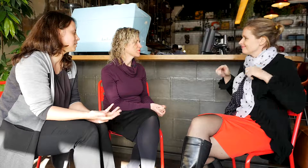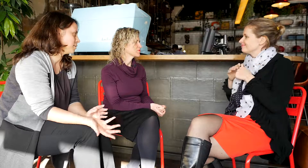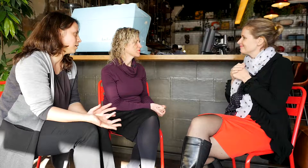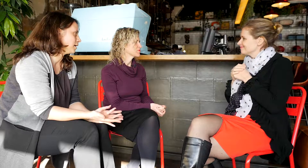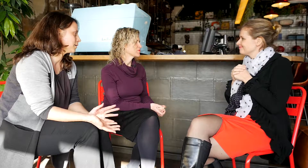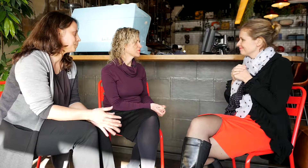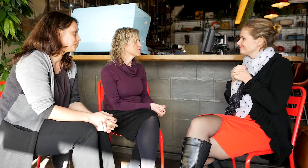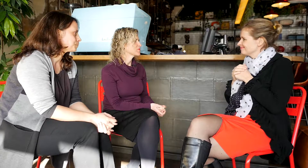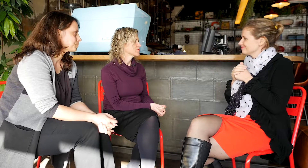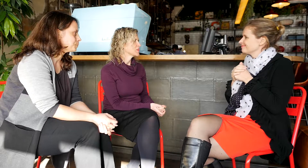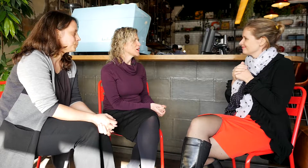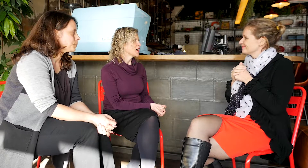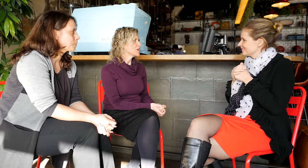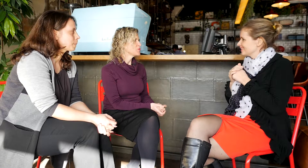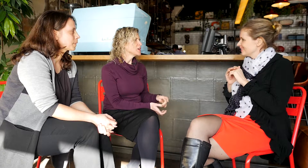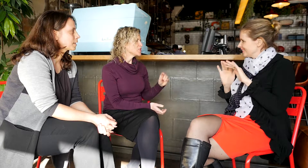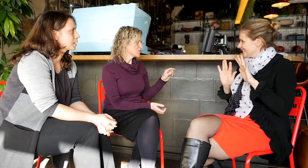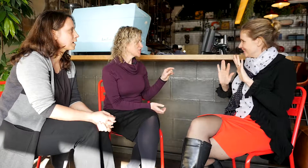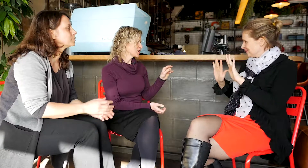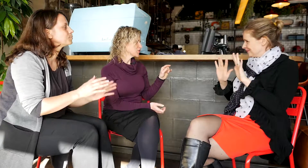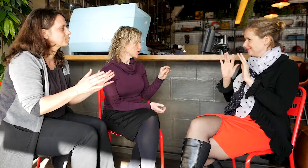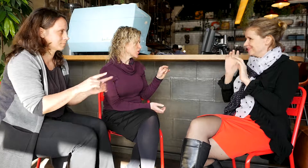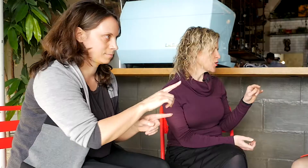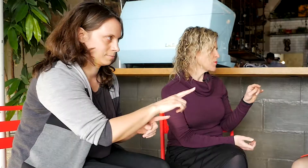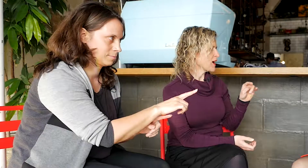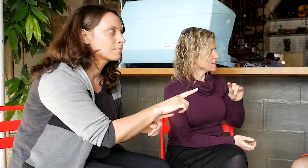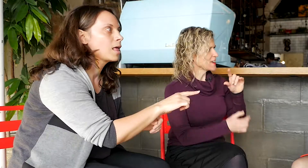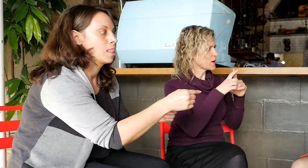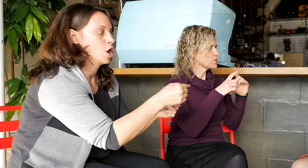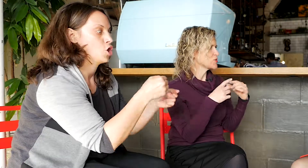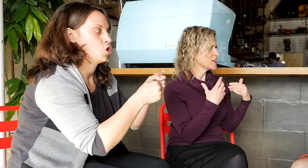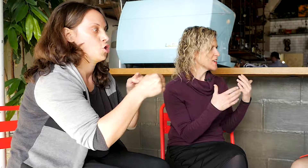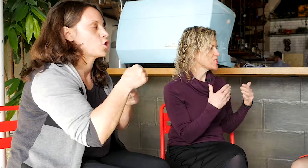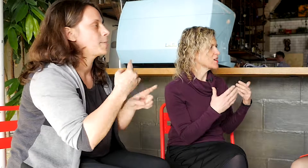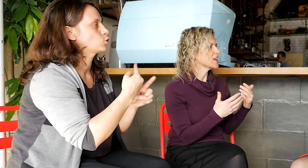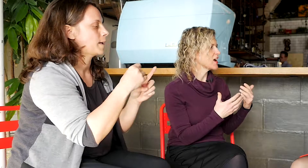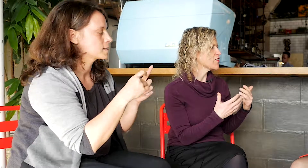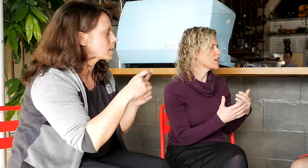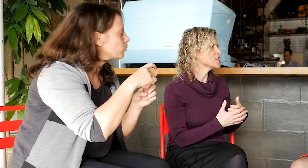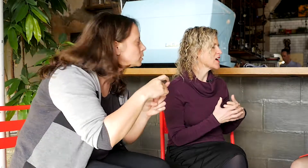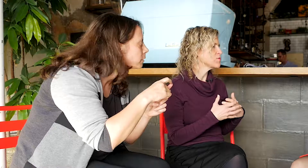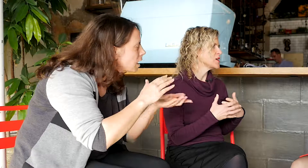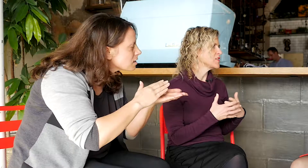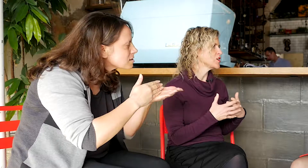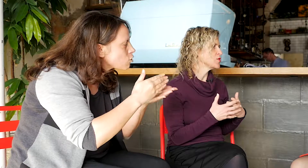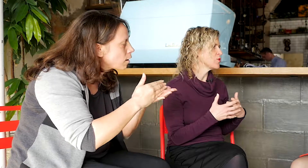and the like. So just going back to that capital D, can you kind of clarify, does that mean that you are